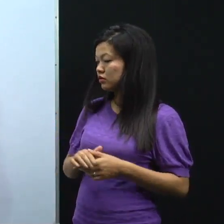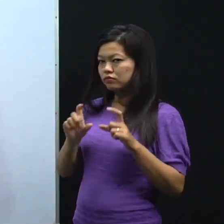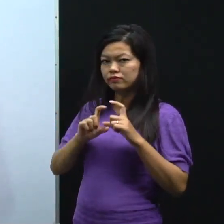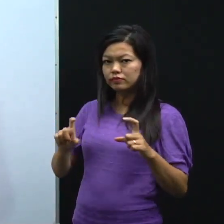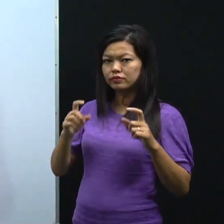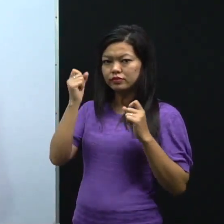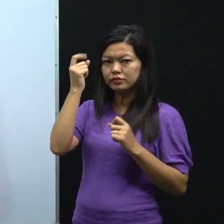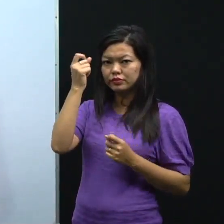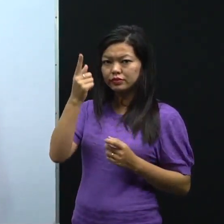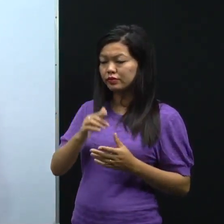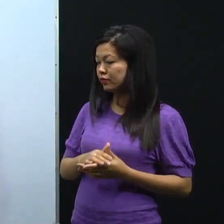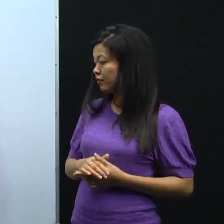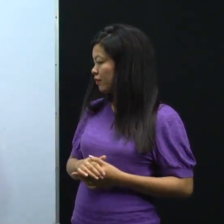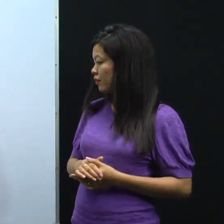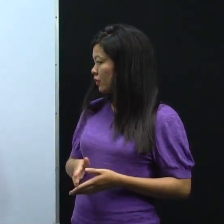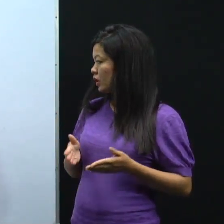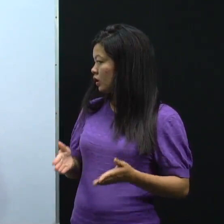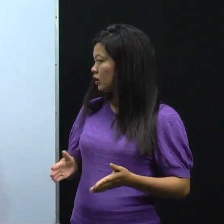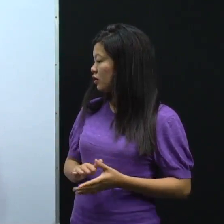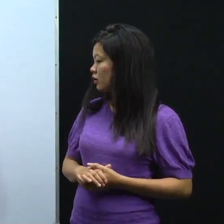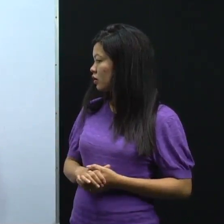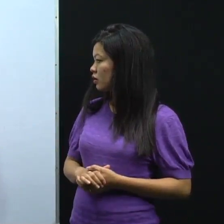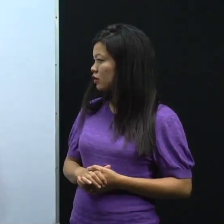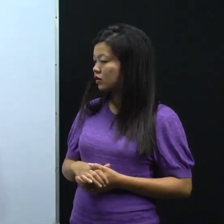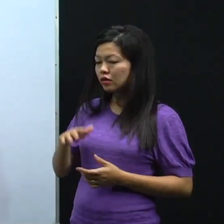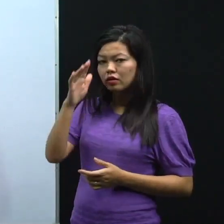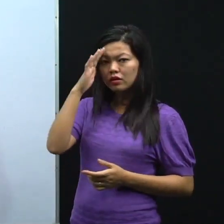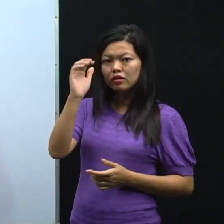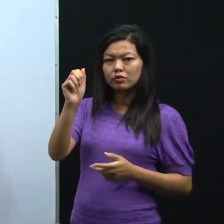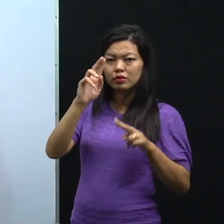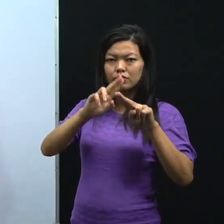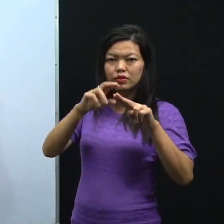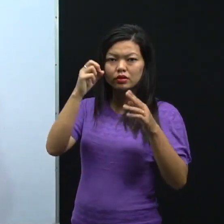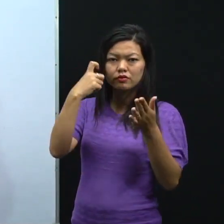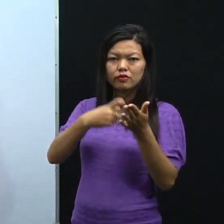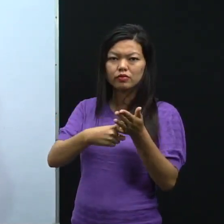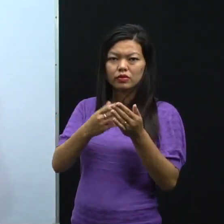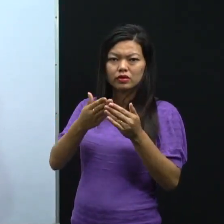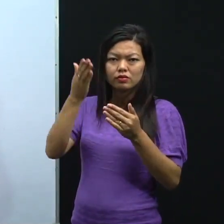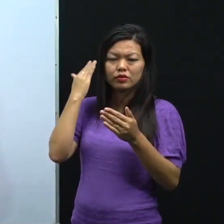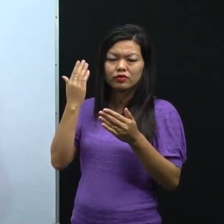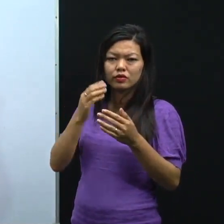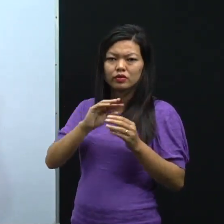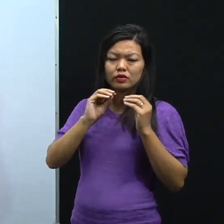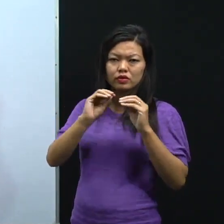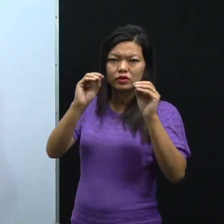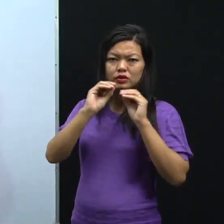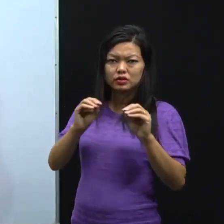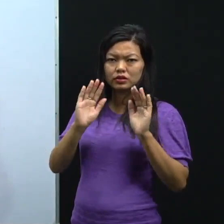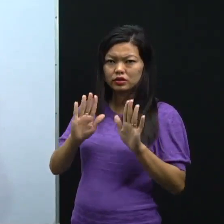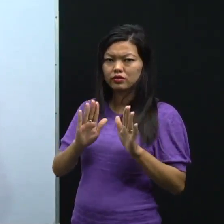Clear? So now, do you remember the formula that we have discussed?